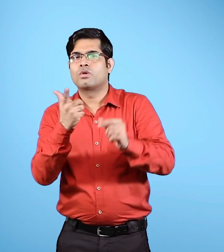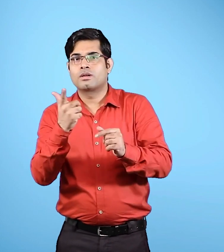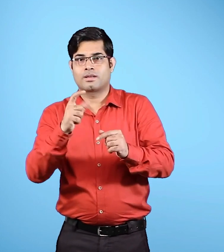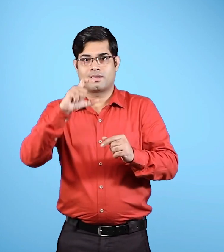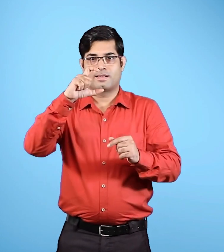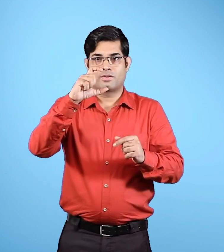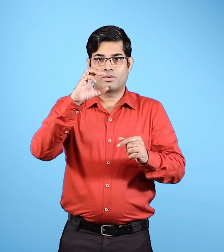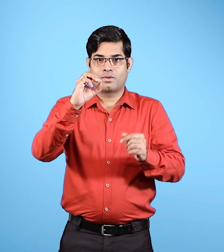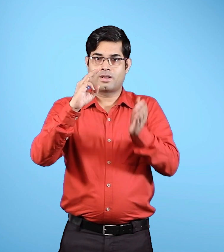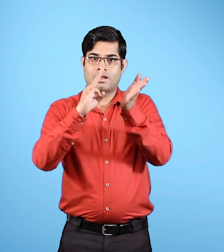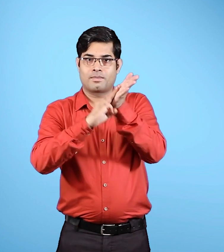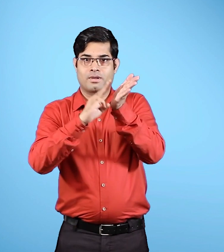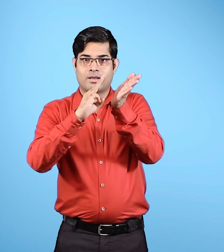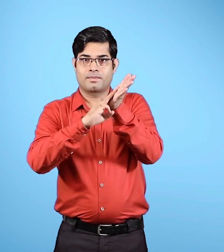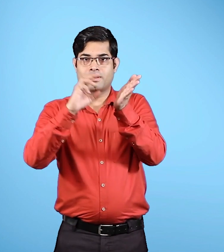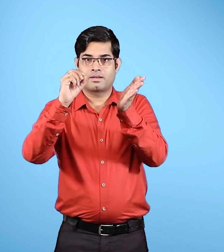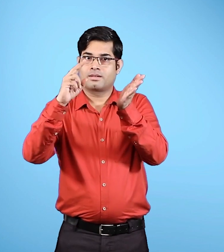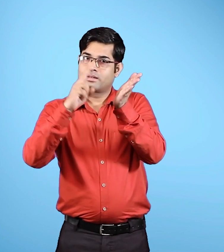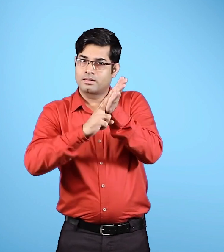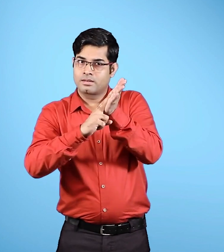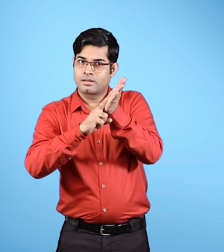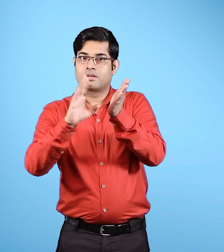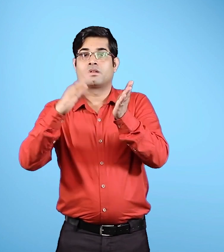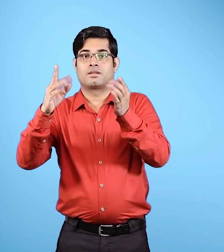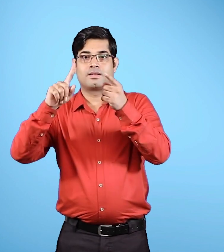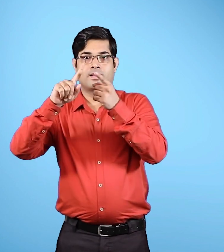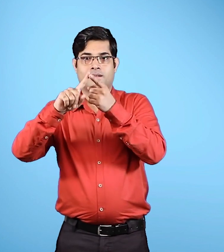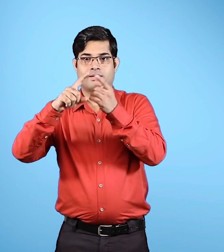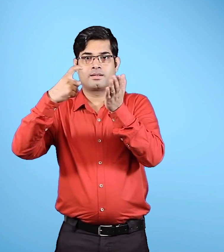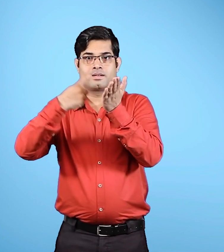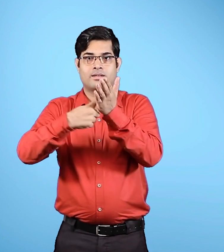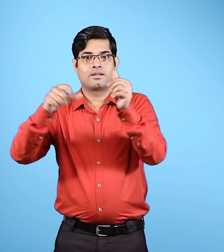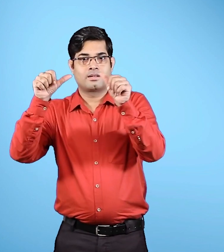The letters CE stand for Common Era